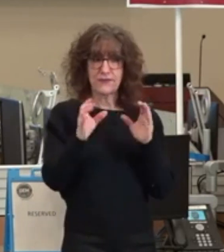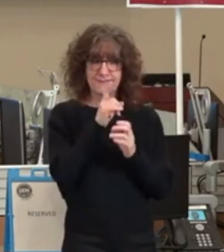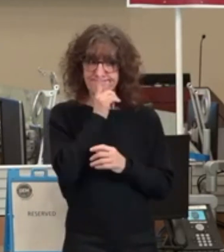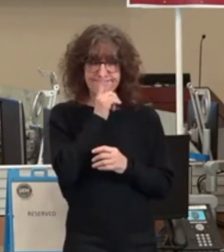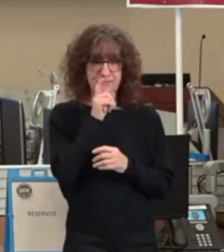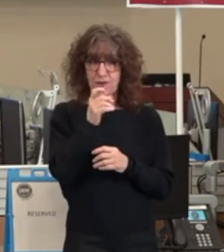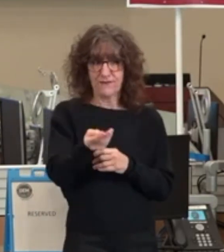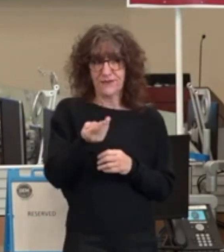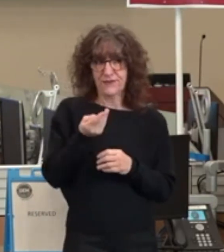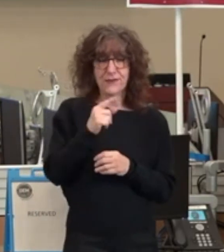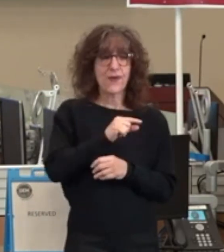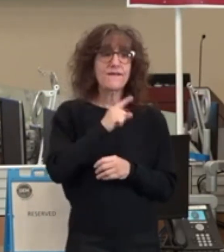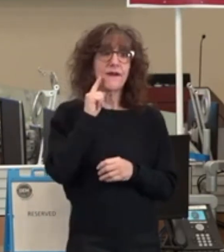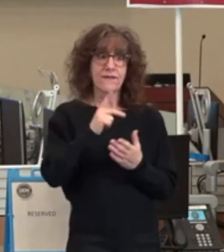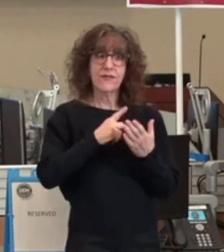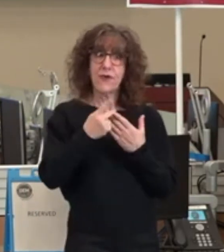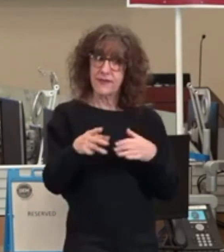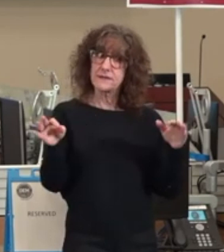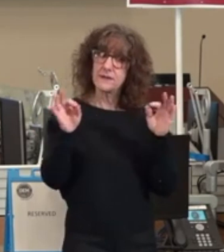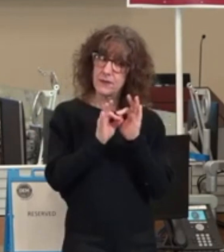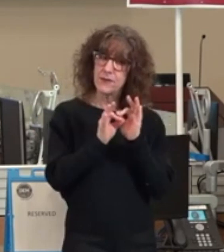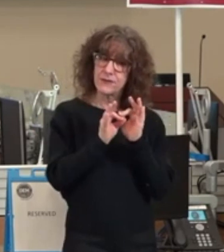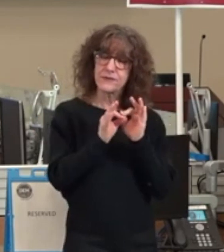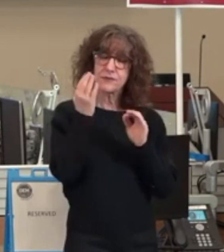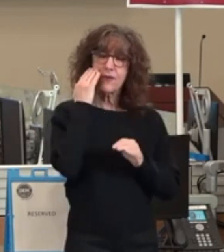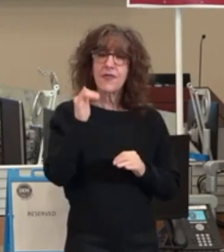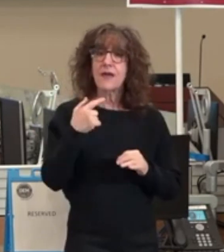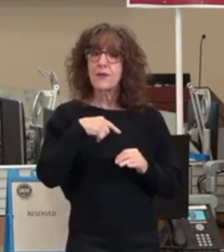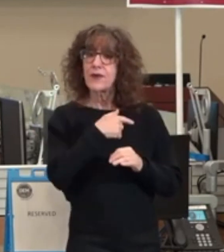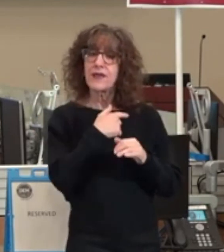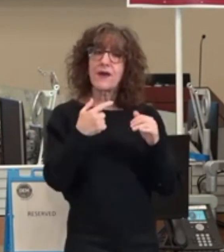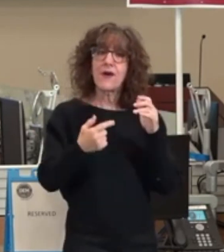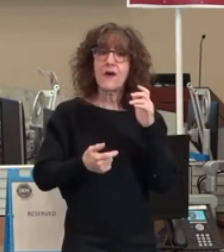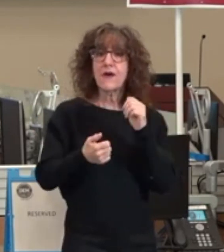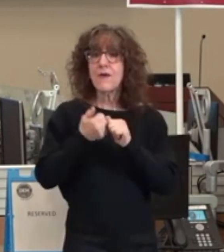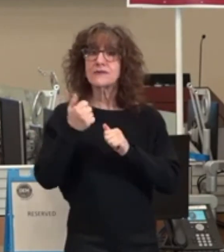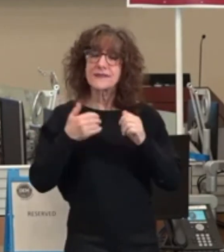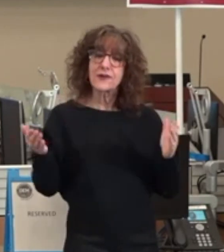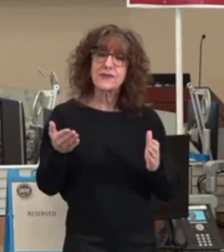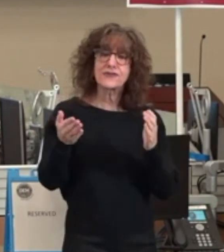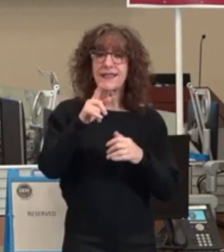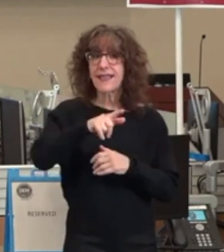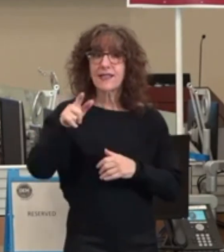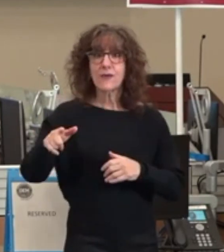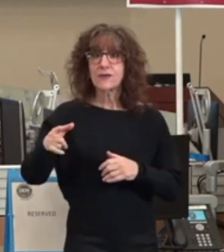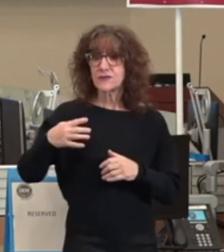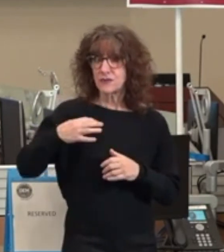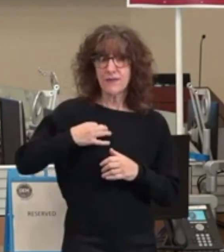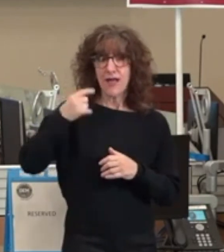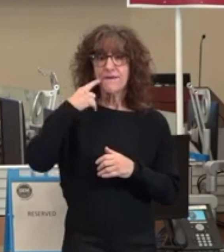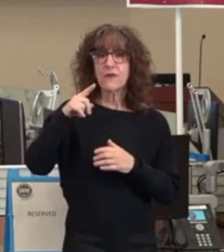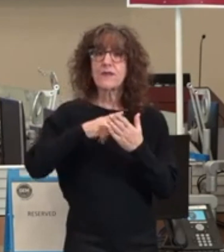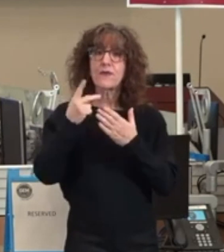certificate to qualify for this program, and that's very important to note. While we're primarily encouraging landlords to apply for this program,